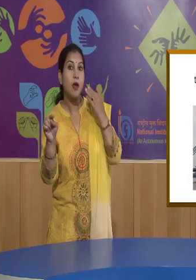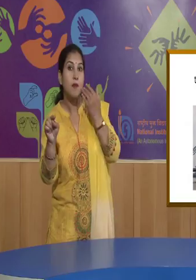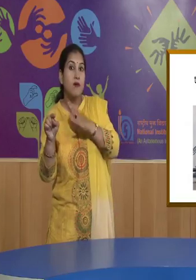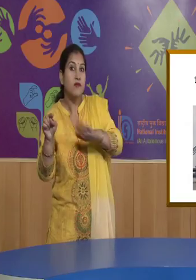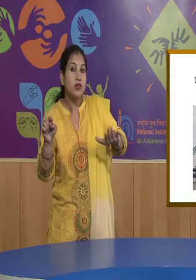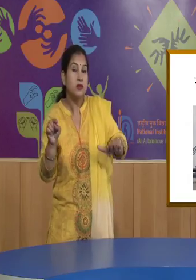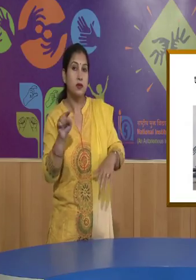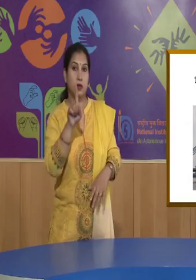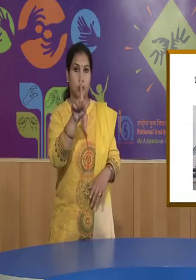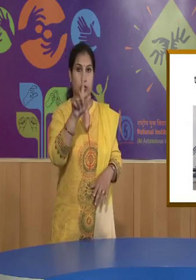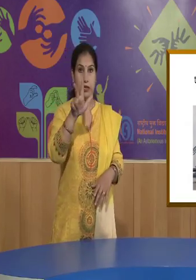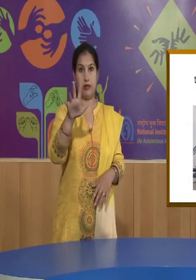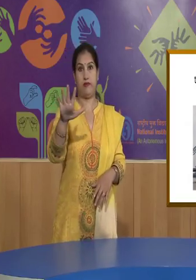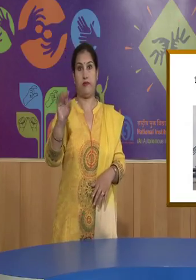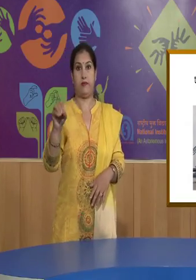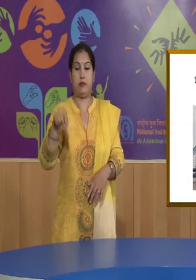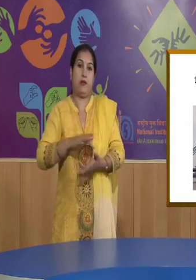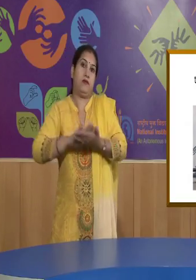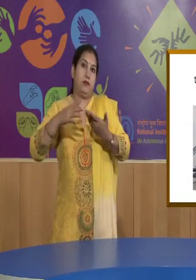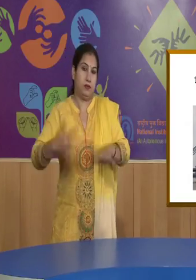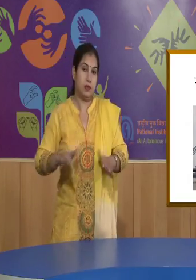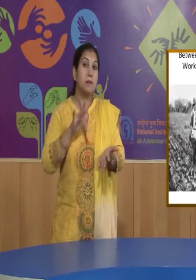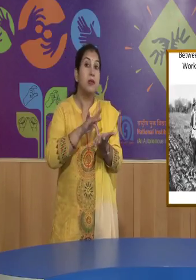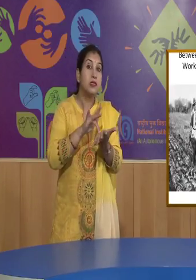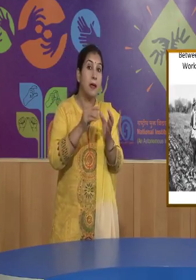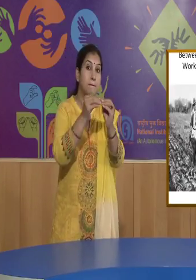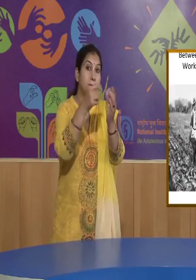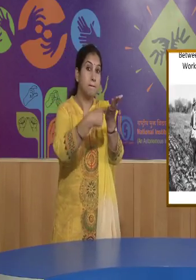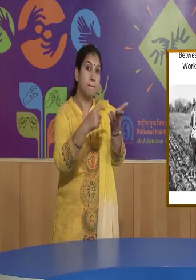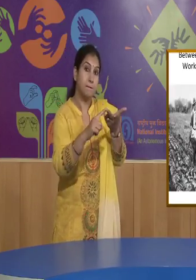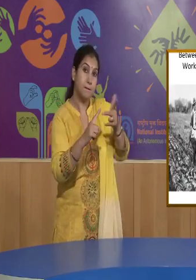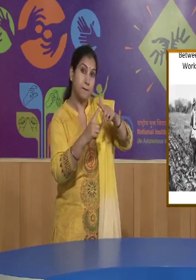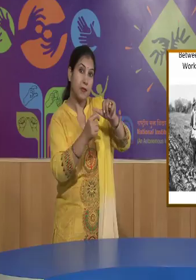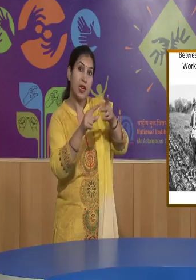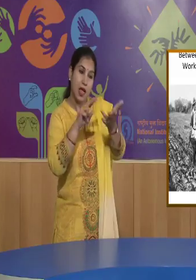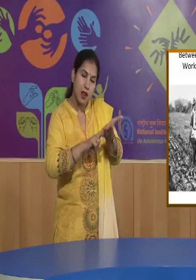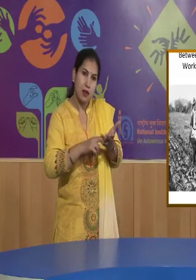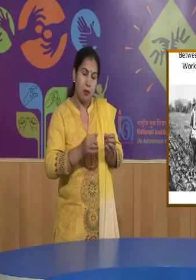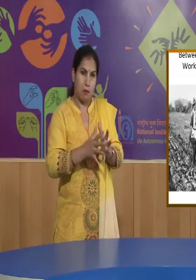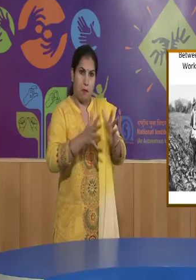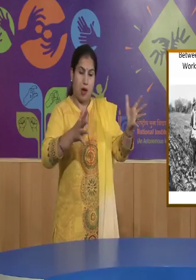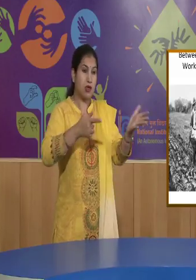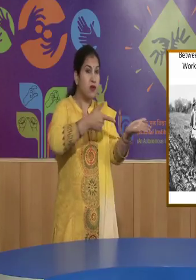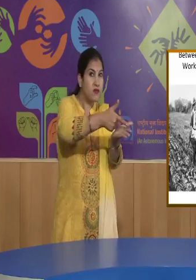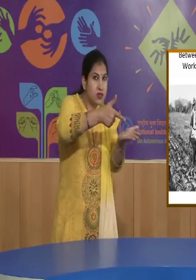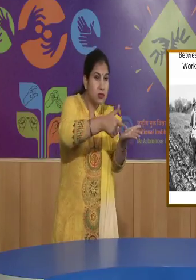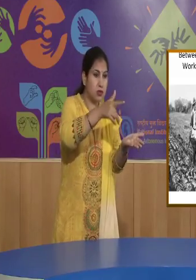1850. In Britain, when the largely agricultural